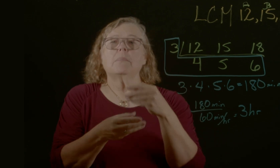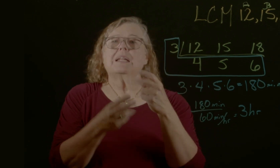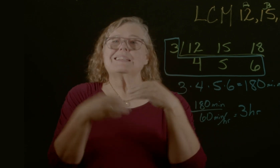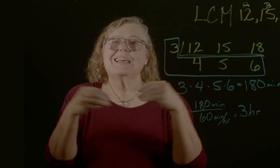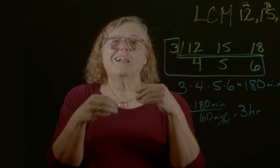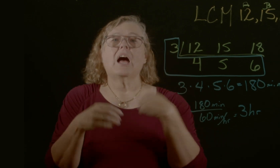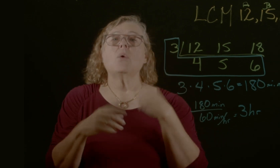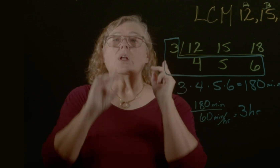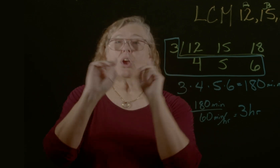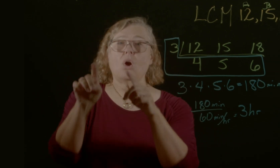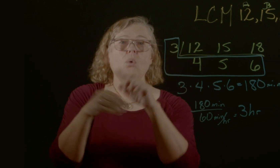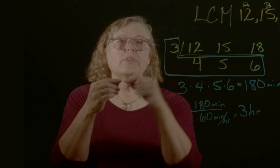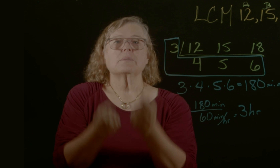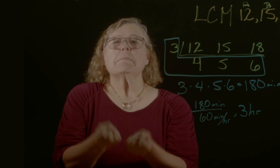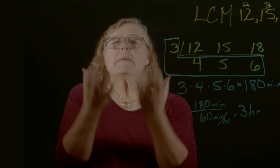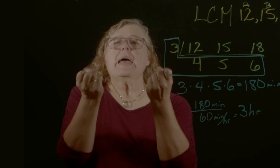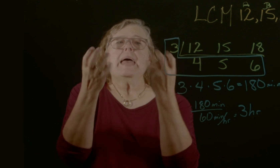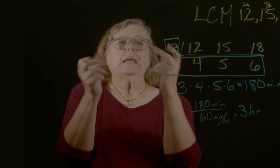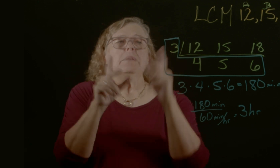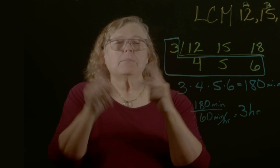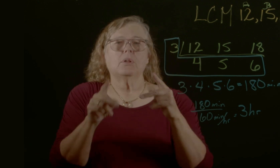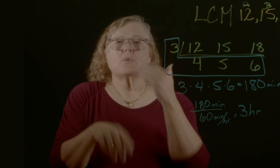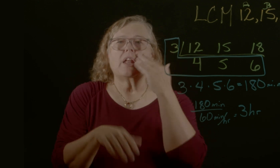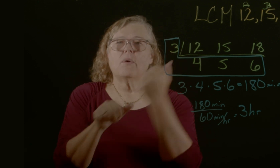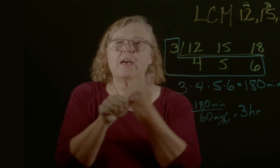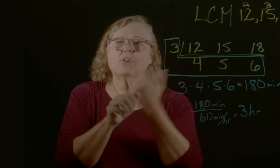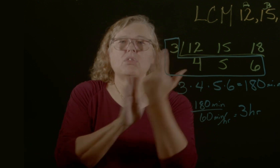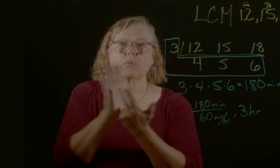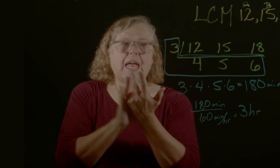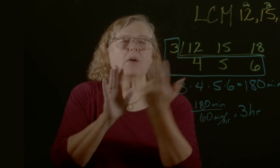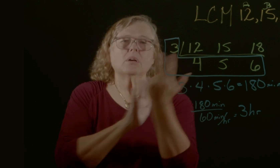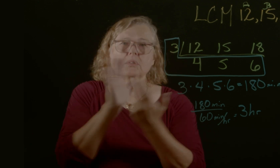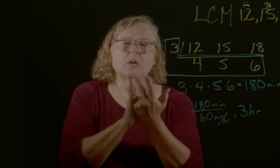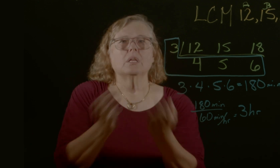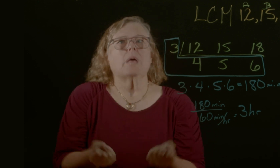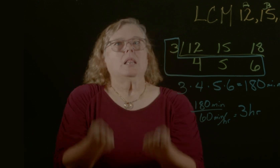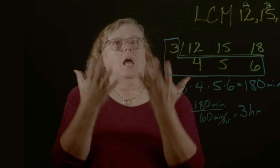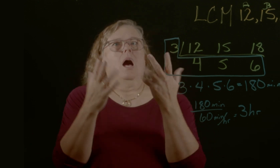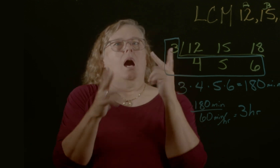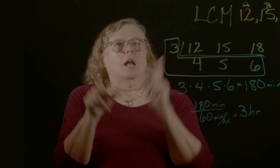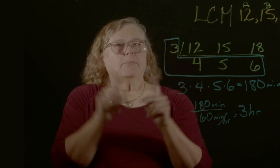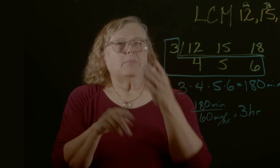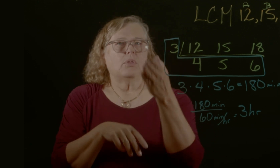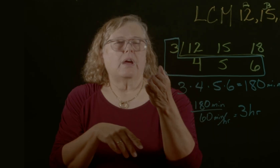if I'm going to go sell something, I want to go when there's many people there, right? I want to go every 3 hours because I know there's going to be lots of people there that might buy my